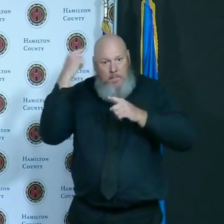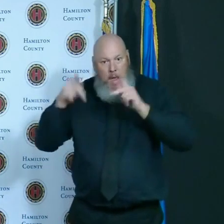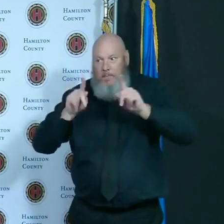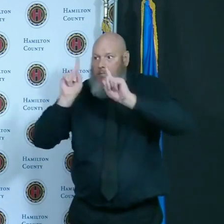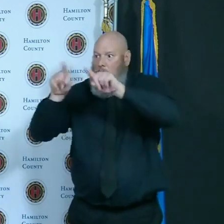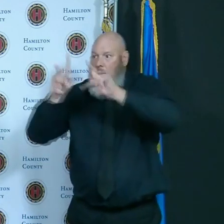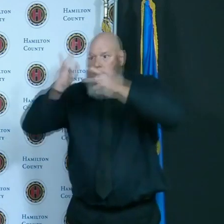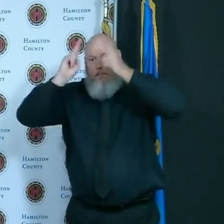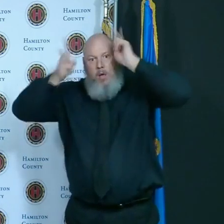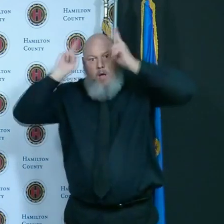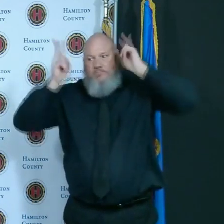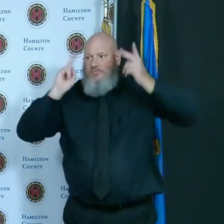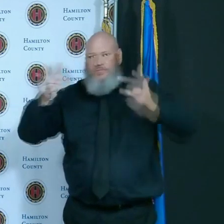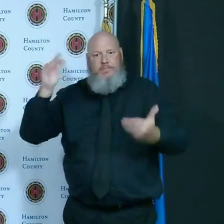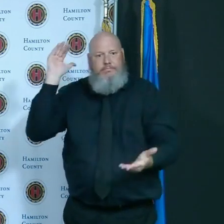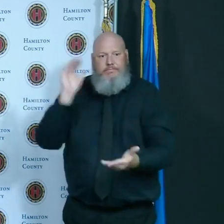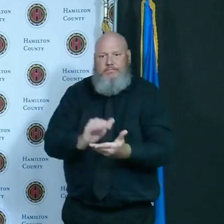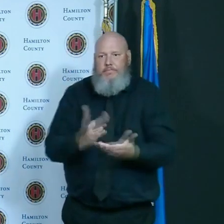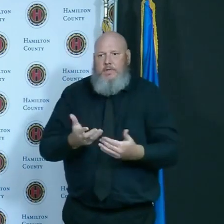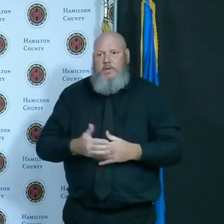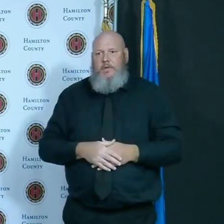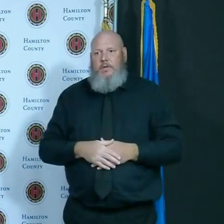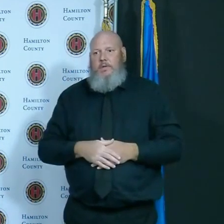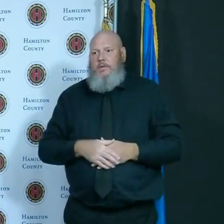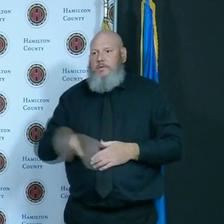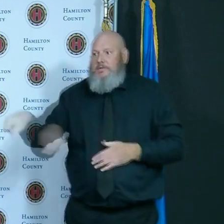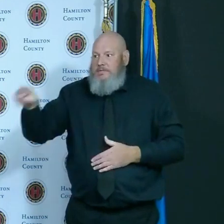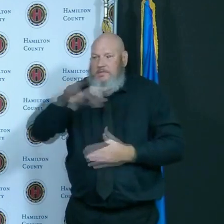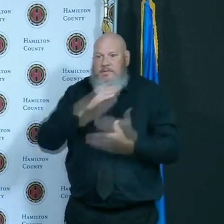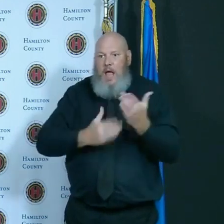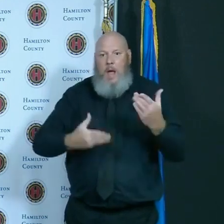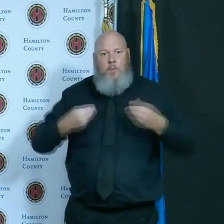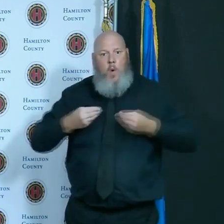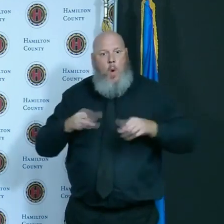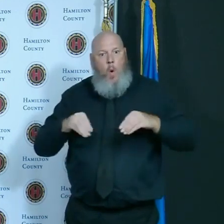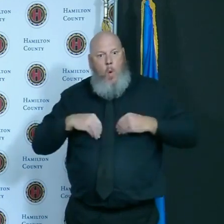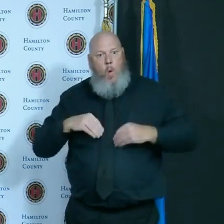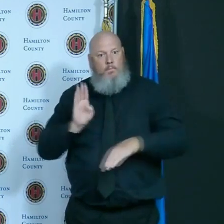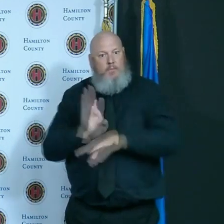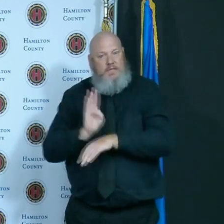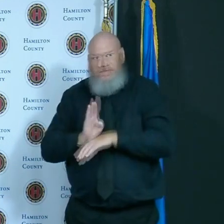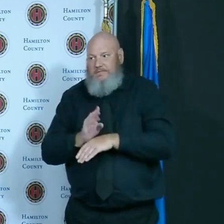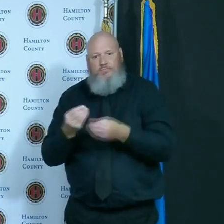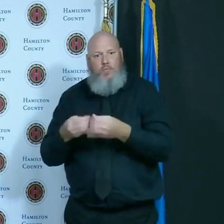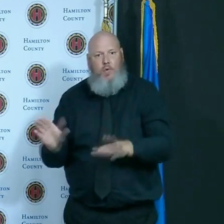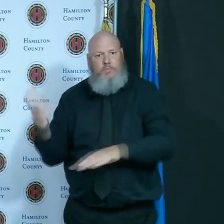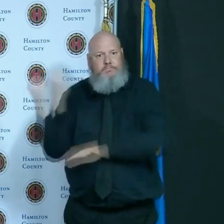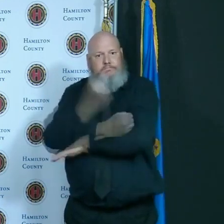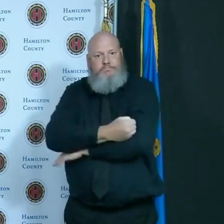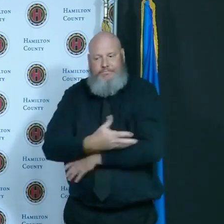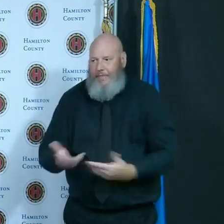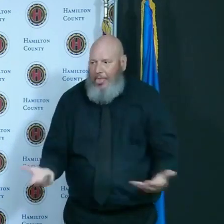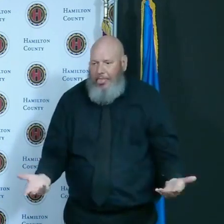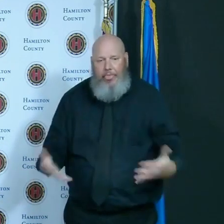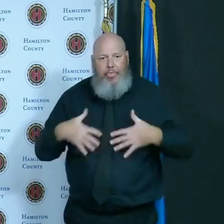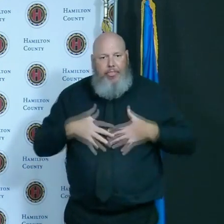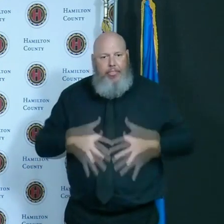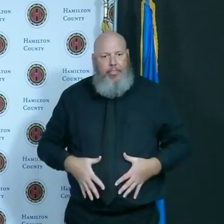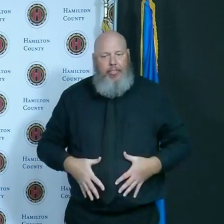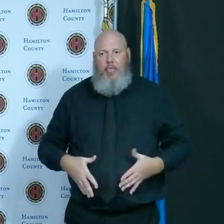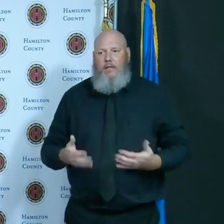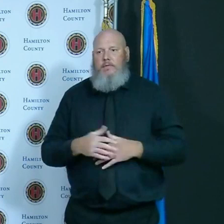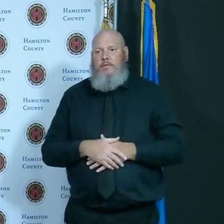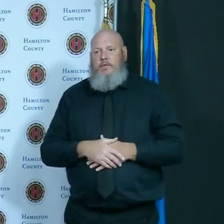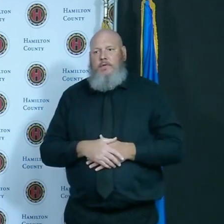an example of small business. But when you start looking at service jobs where we are potentially those service jobs in grocery stores